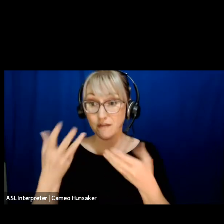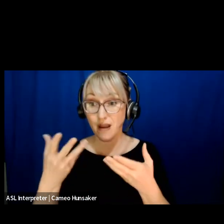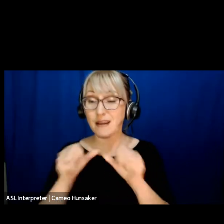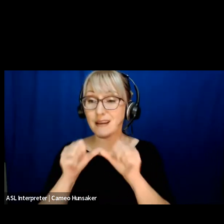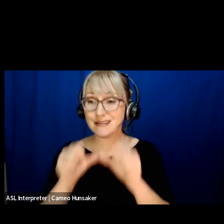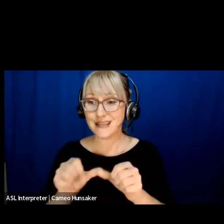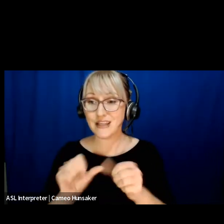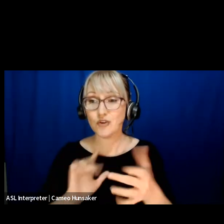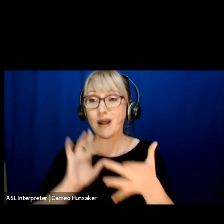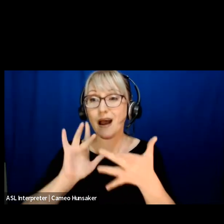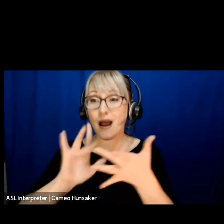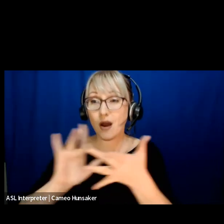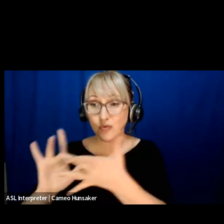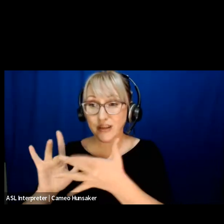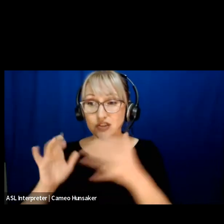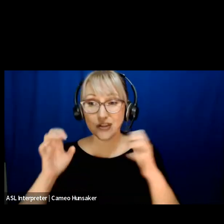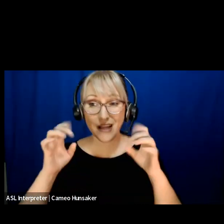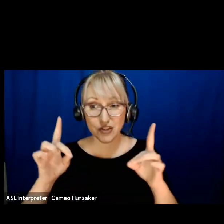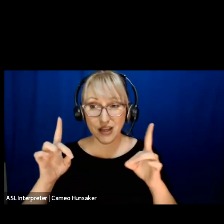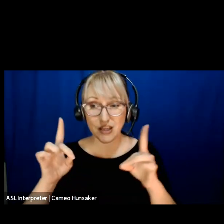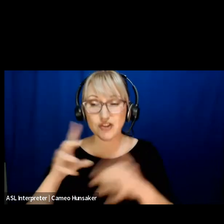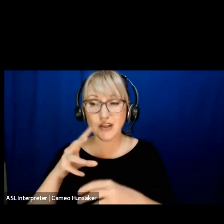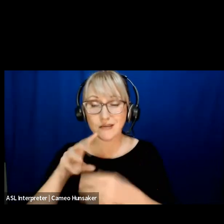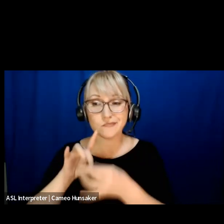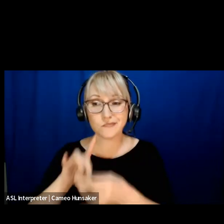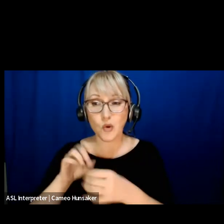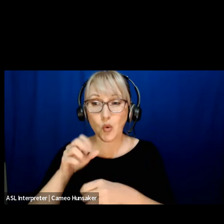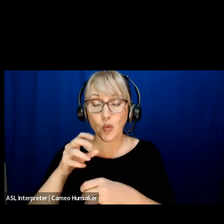and education with that group.